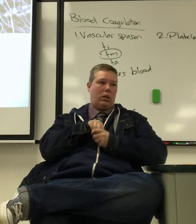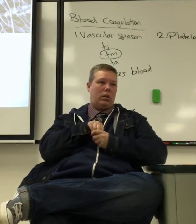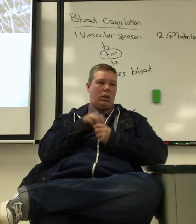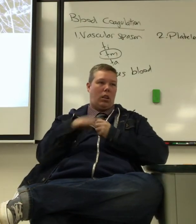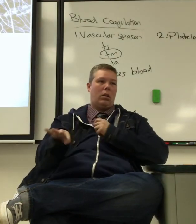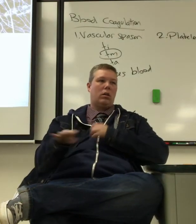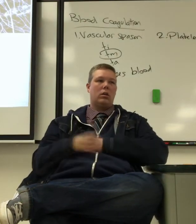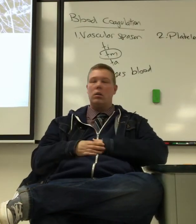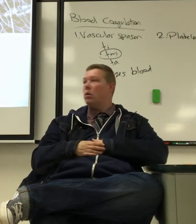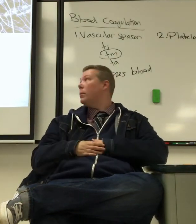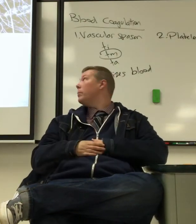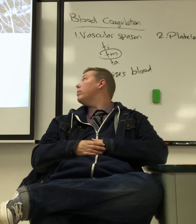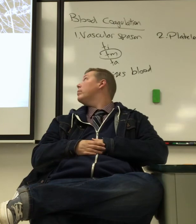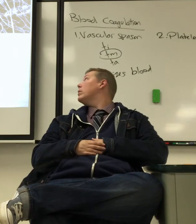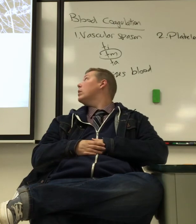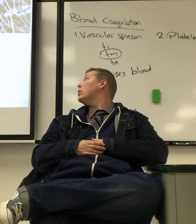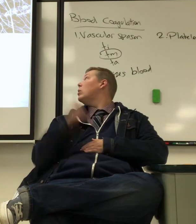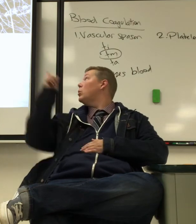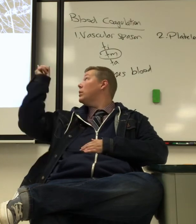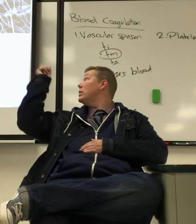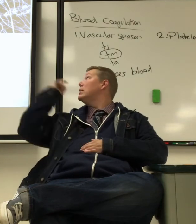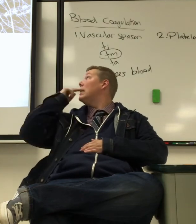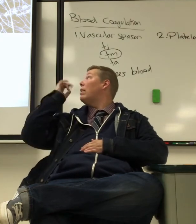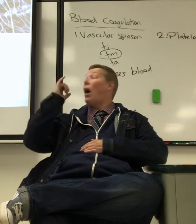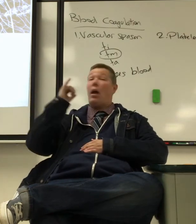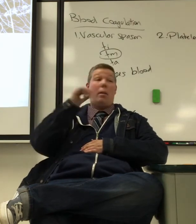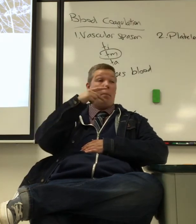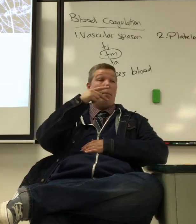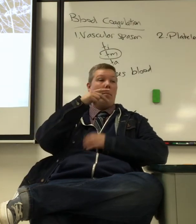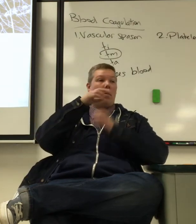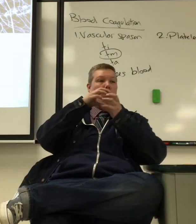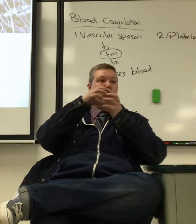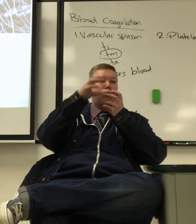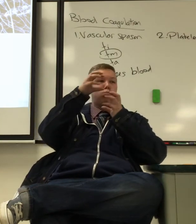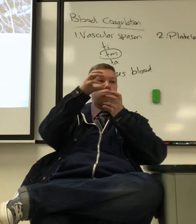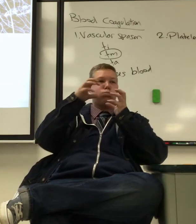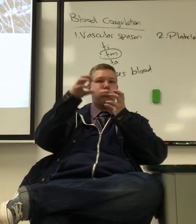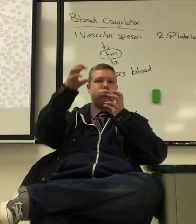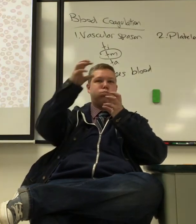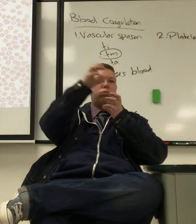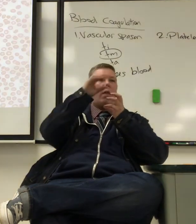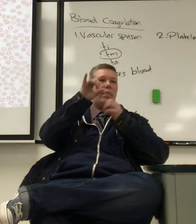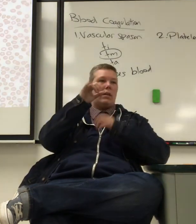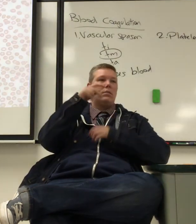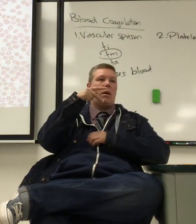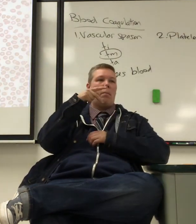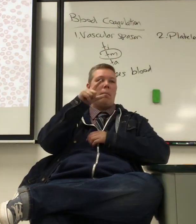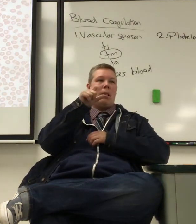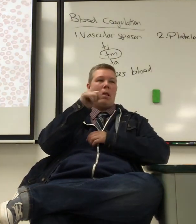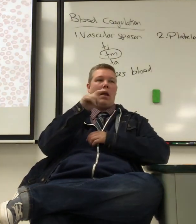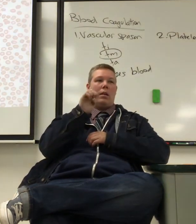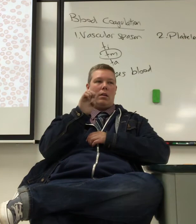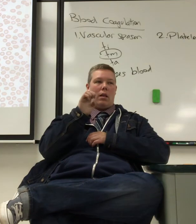of activated platelets stuck in a fiber mesh. Okay. So there is an activation process, and